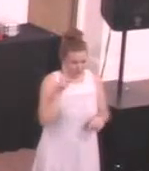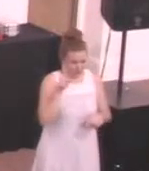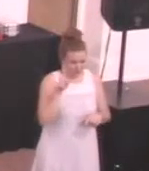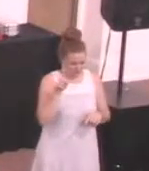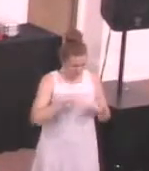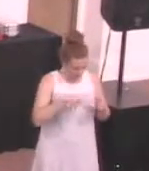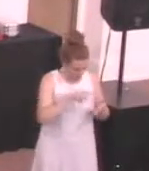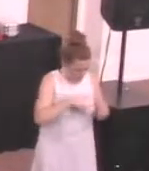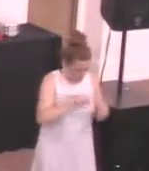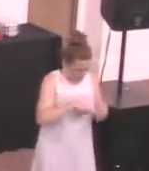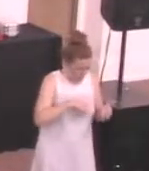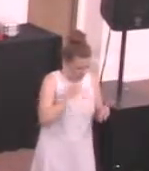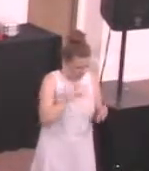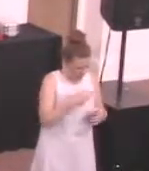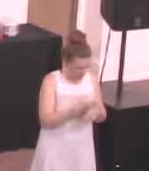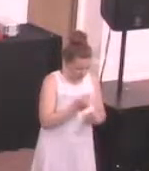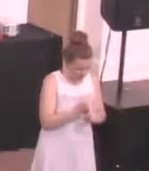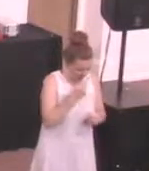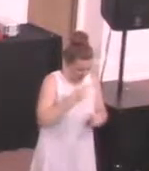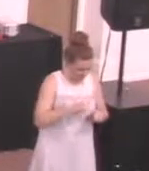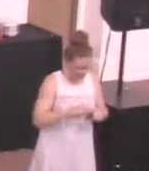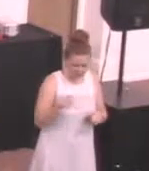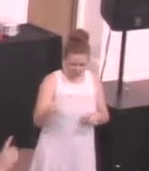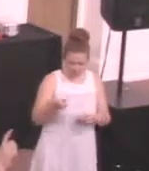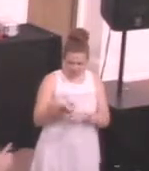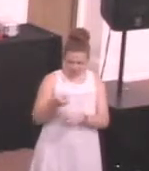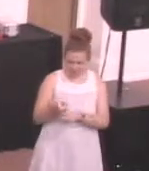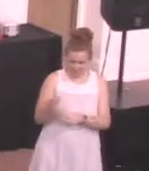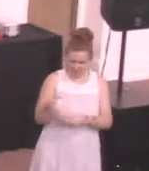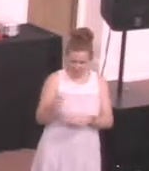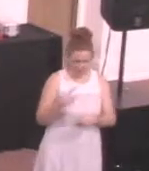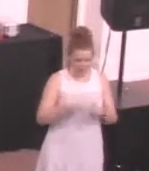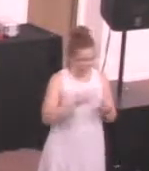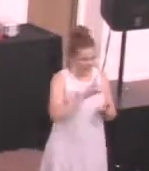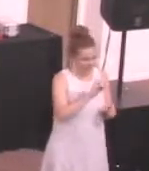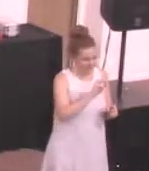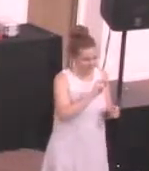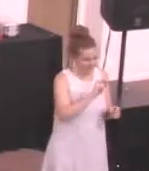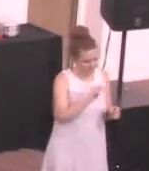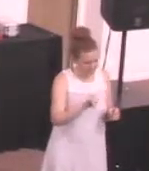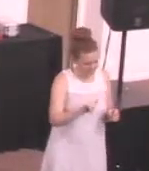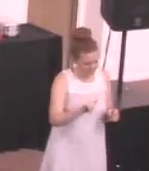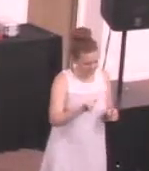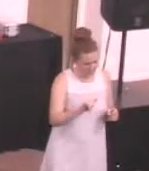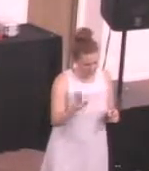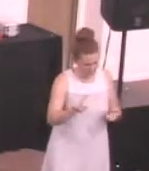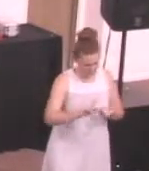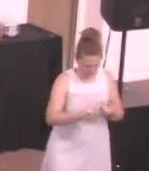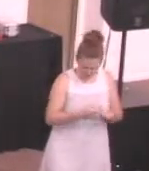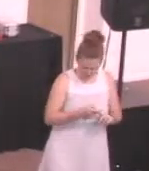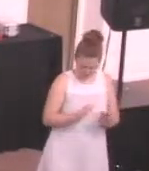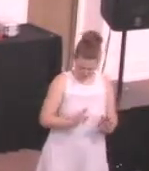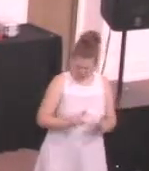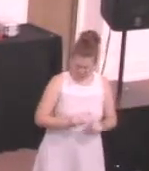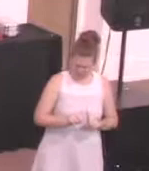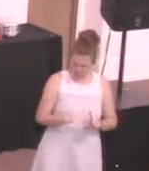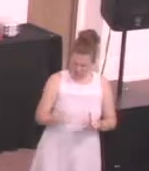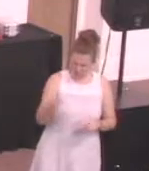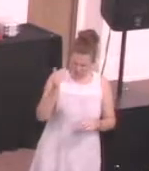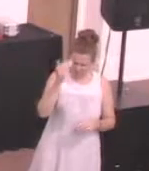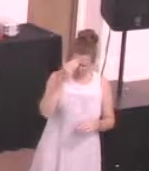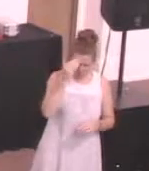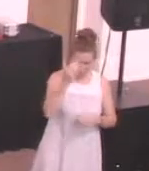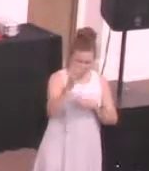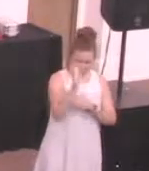me. They told me I was worthless and stupid and awful, but Danny, he was different. He heard that God loved me, and